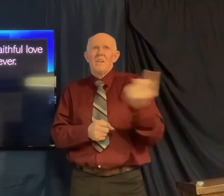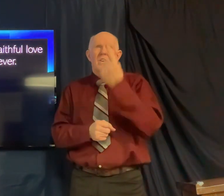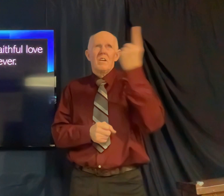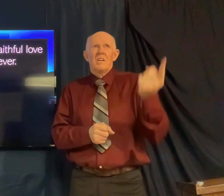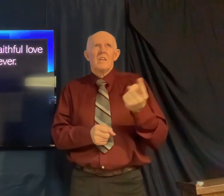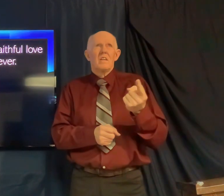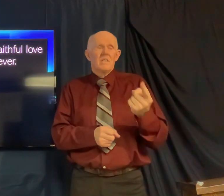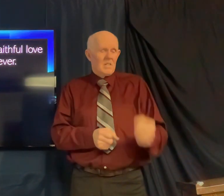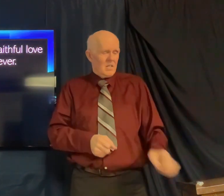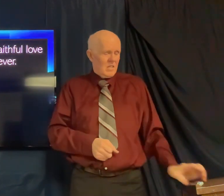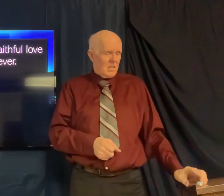fails.